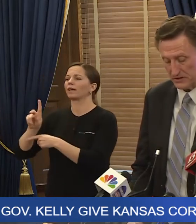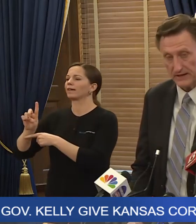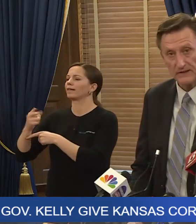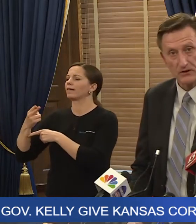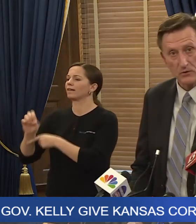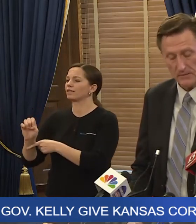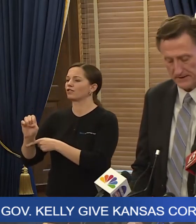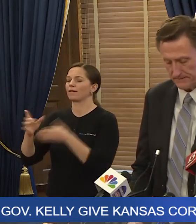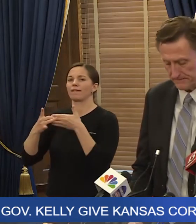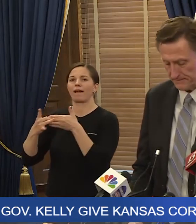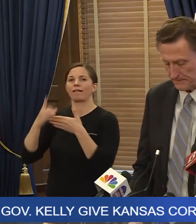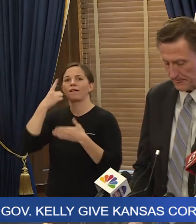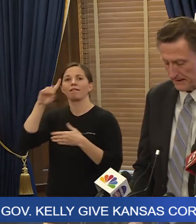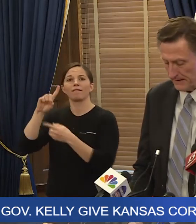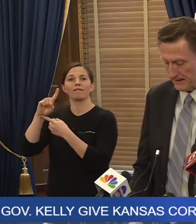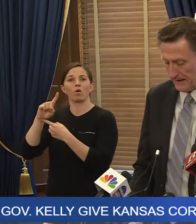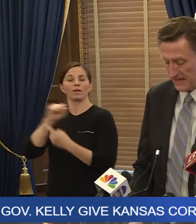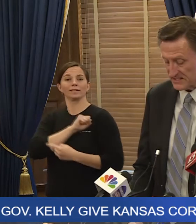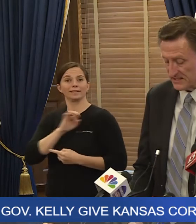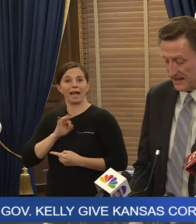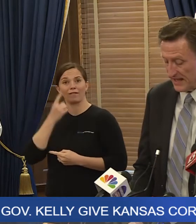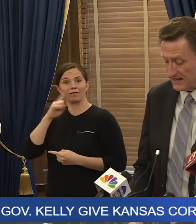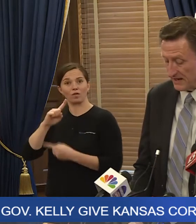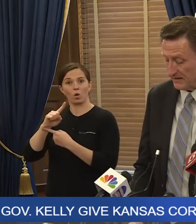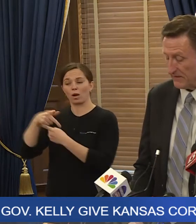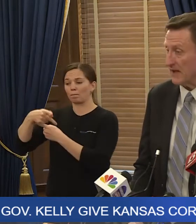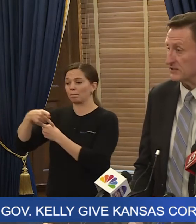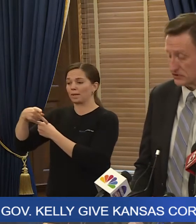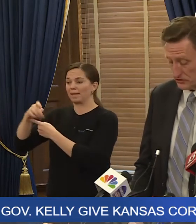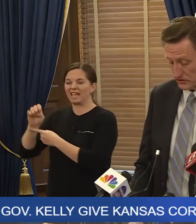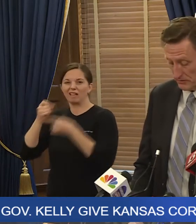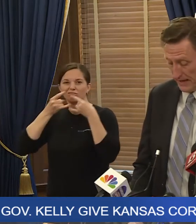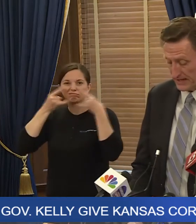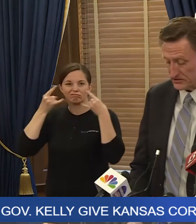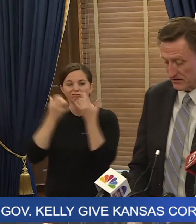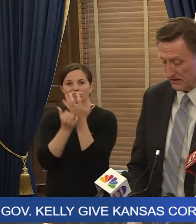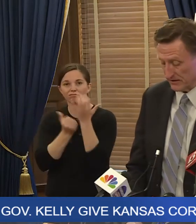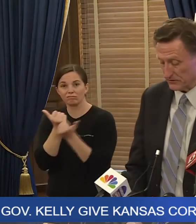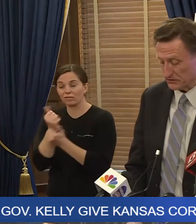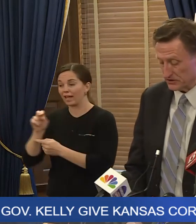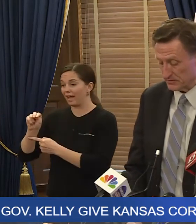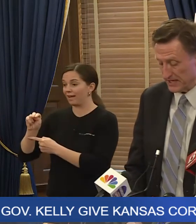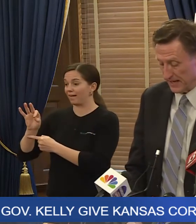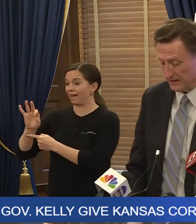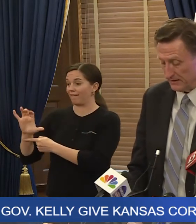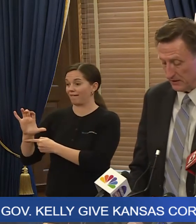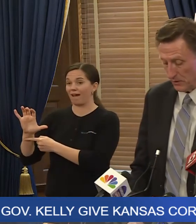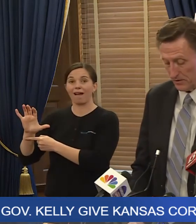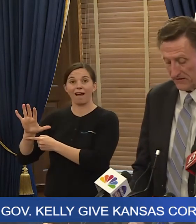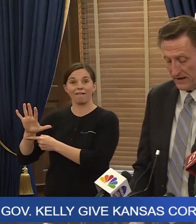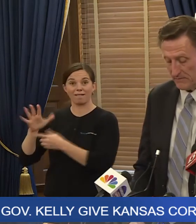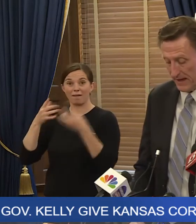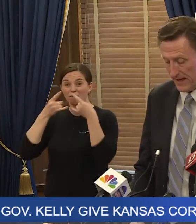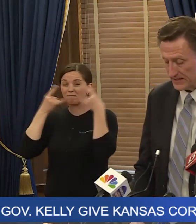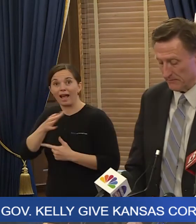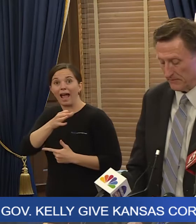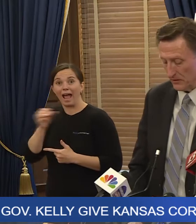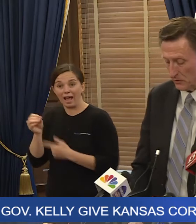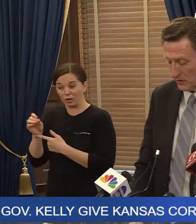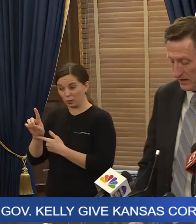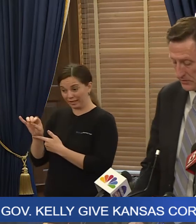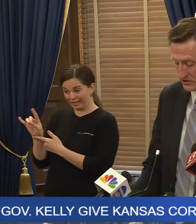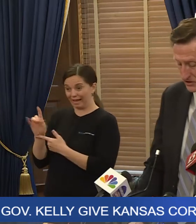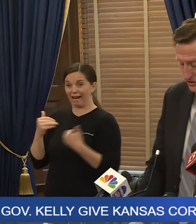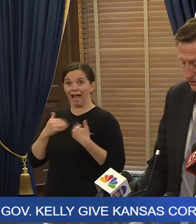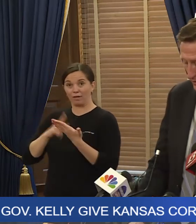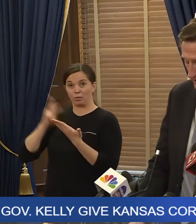personal protective equipment. As N95 and surgical masks are difficult to obtain, we provided masks who